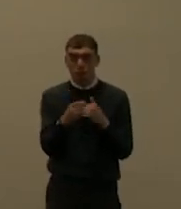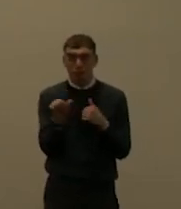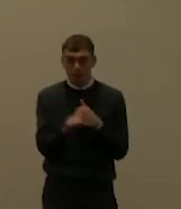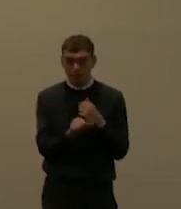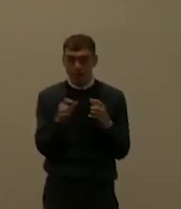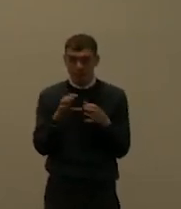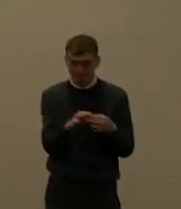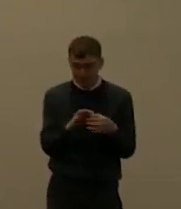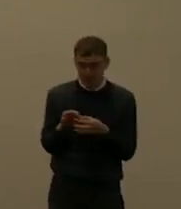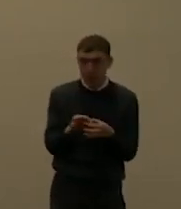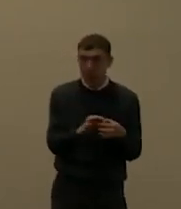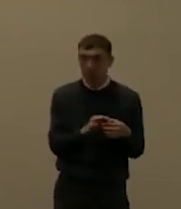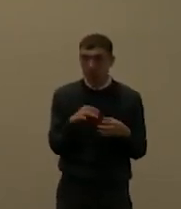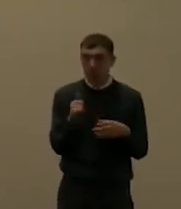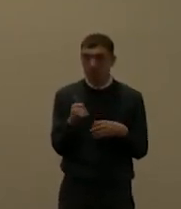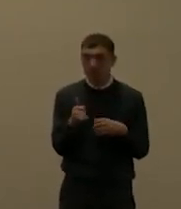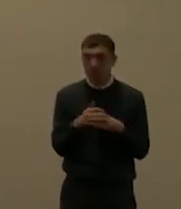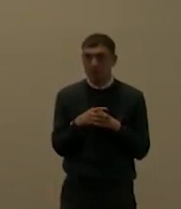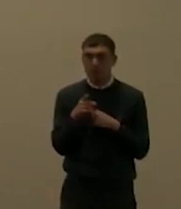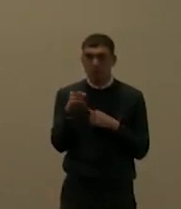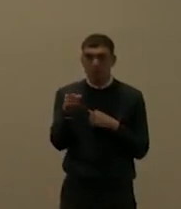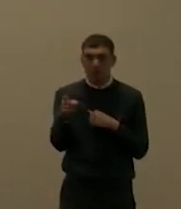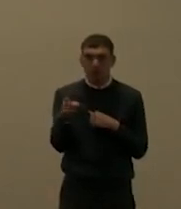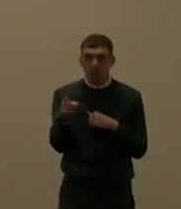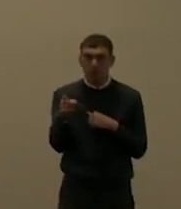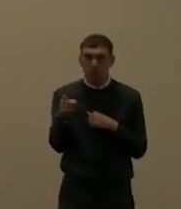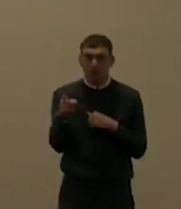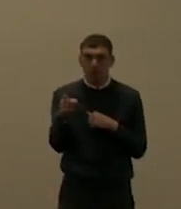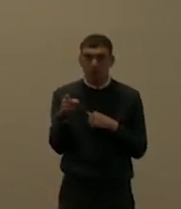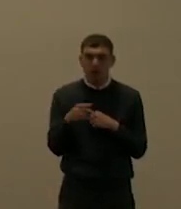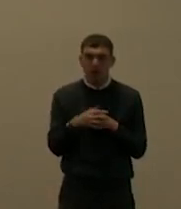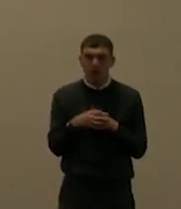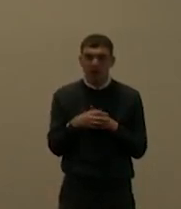then you have to provision a second one.